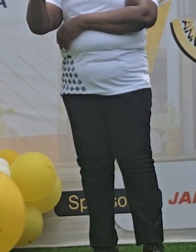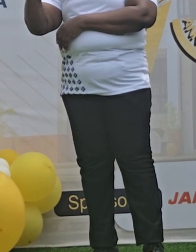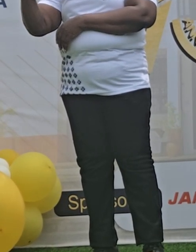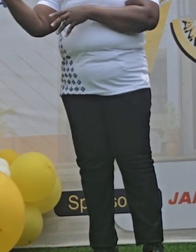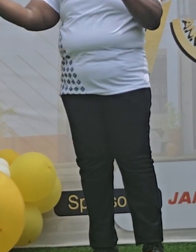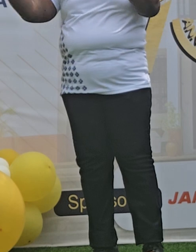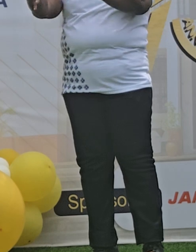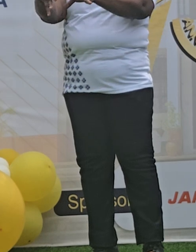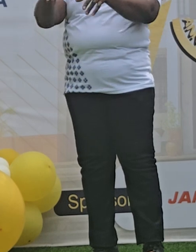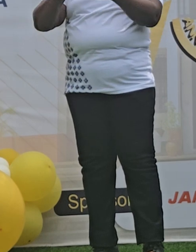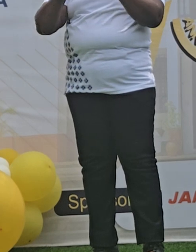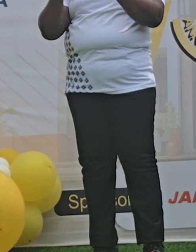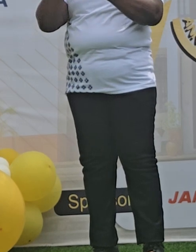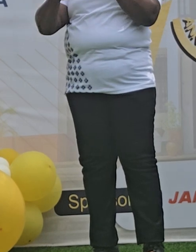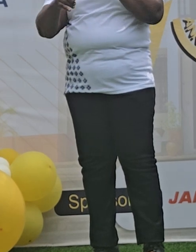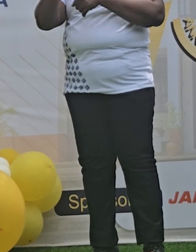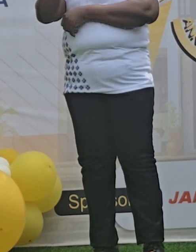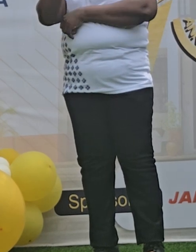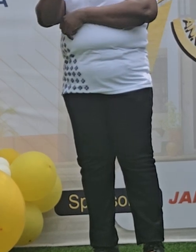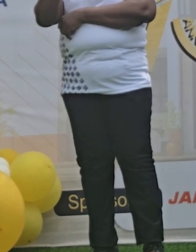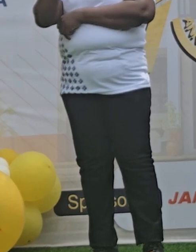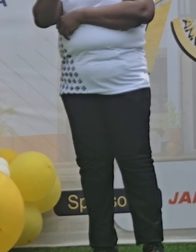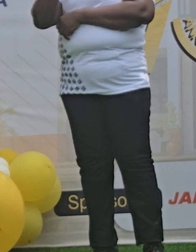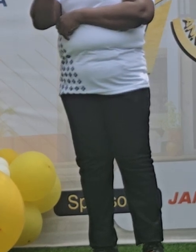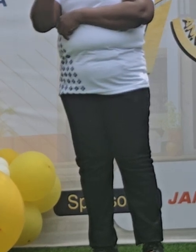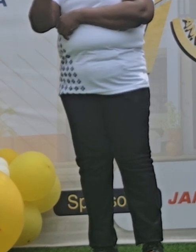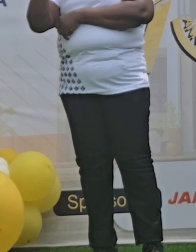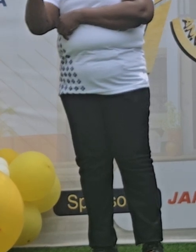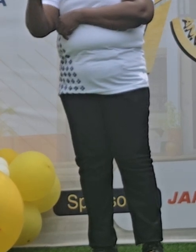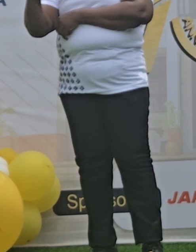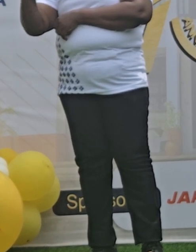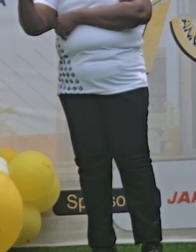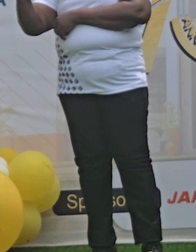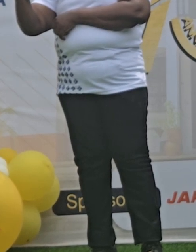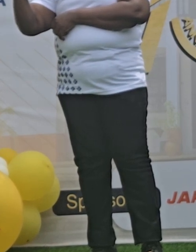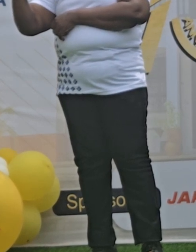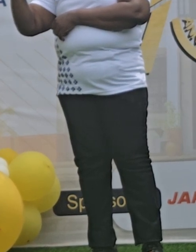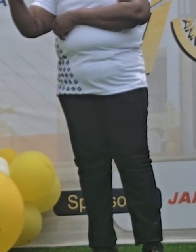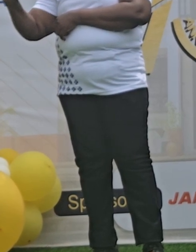Astonishingly, all of them became professors in the University of Ghana.